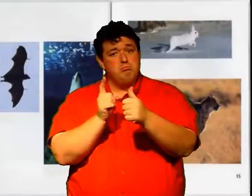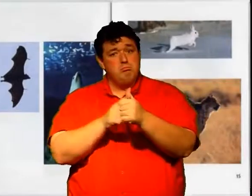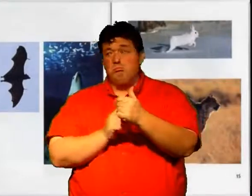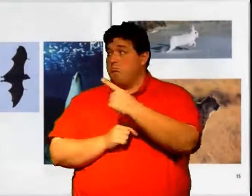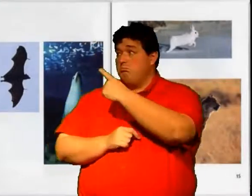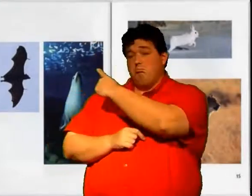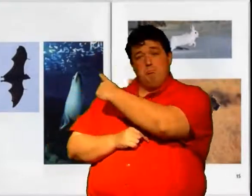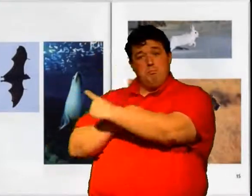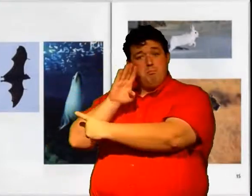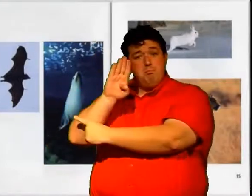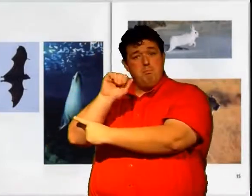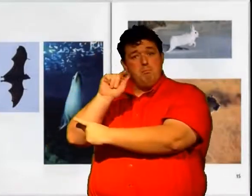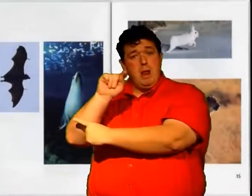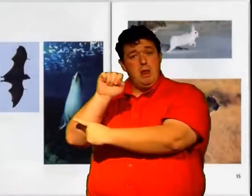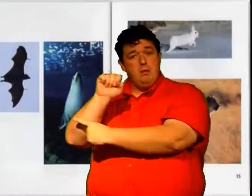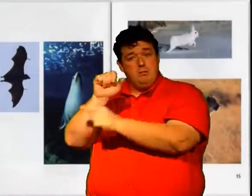The bat can fly.